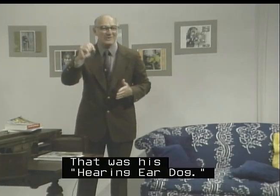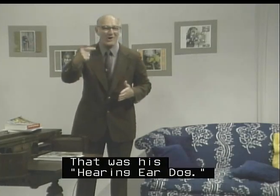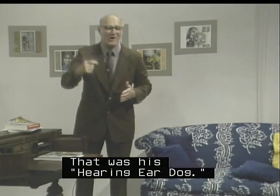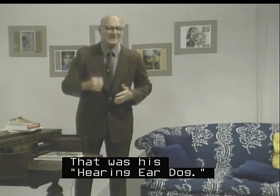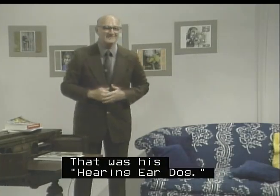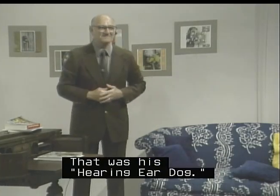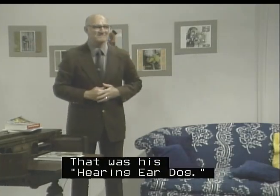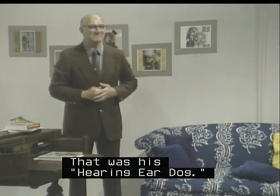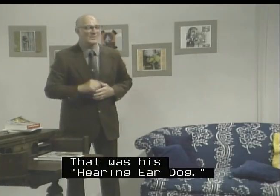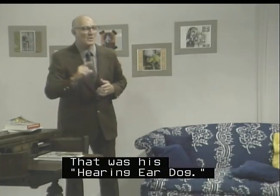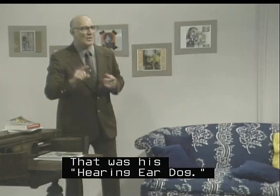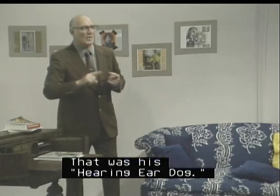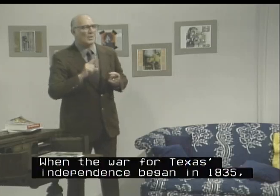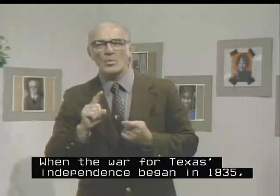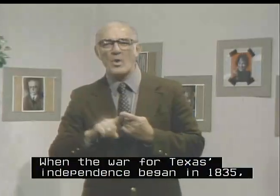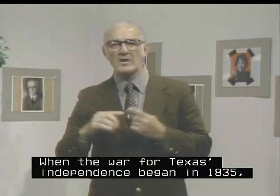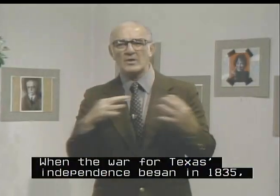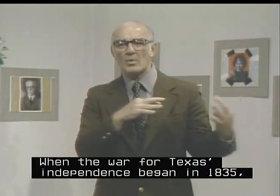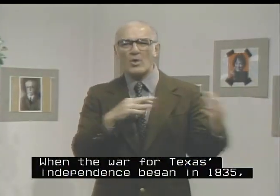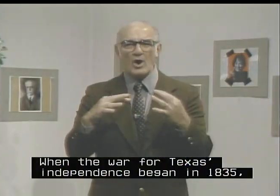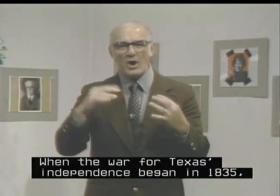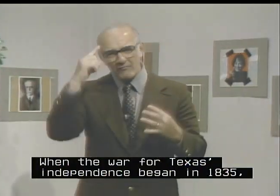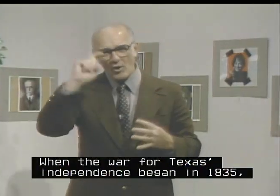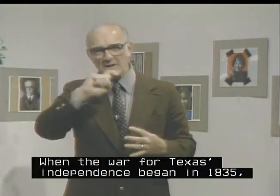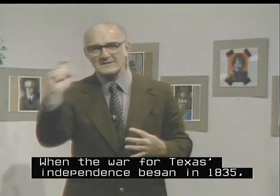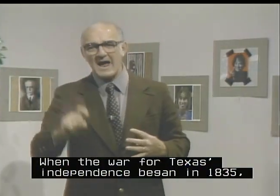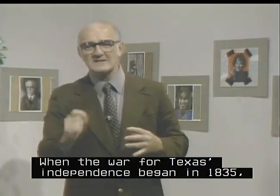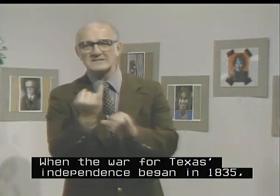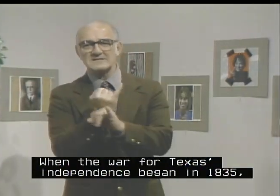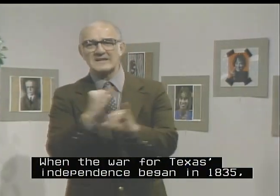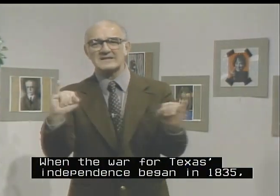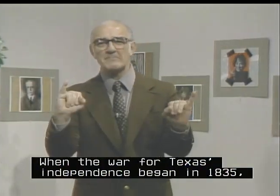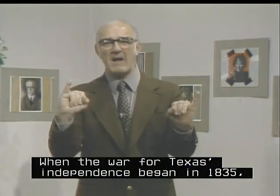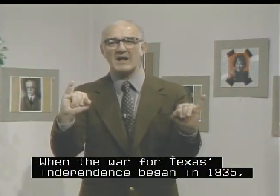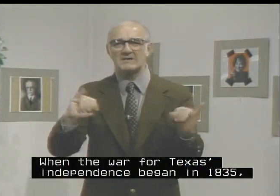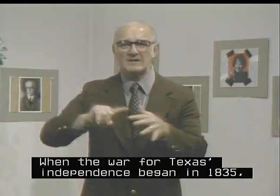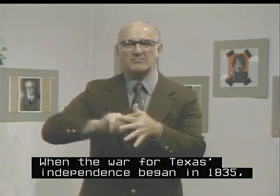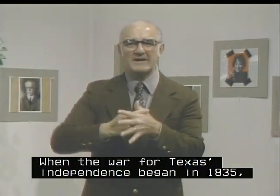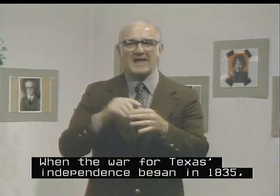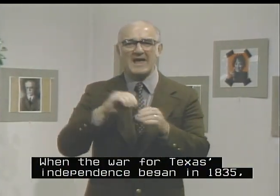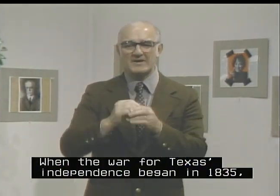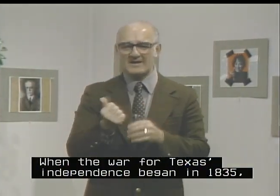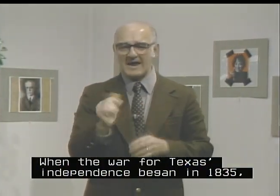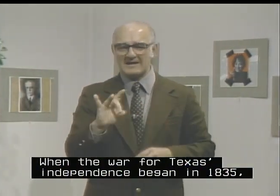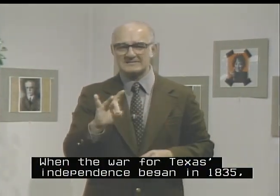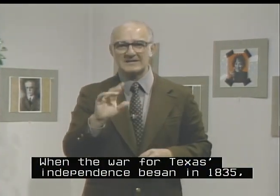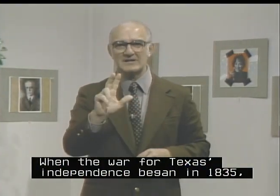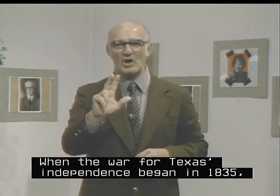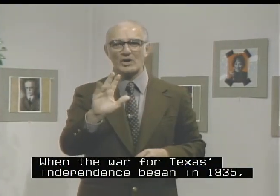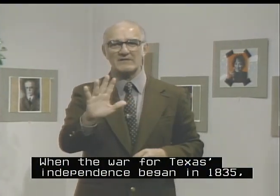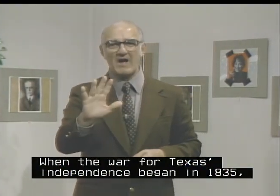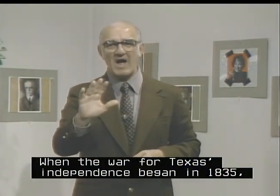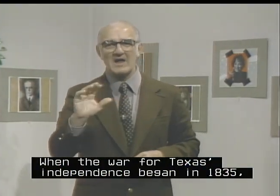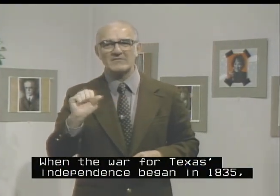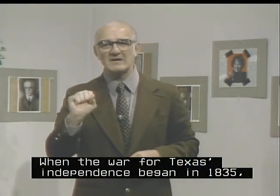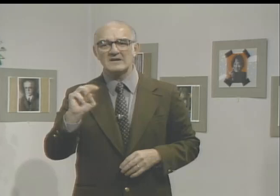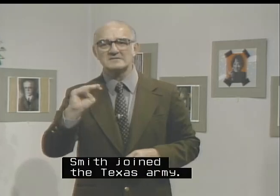dog. When the war for Texas independence began in 1835,